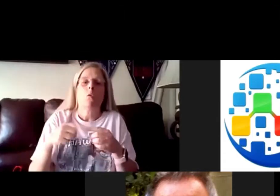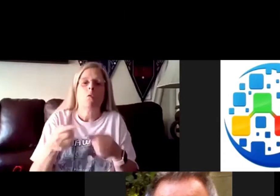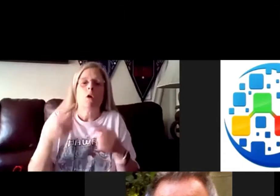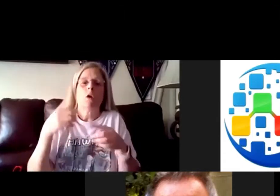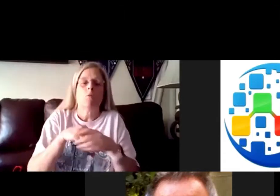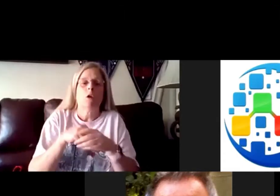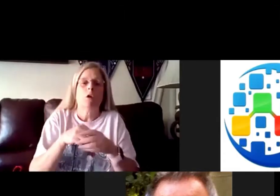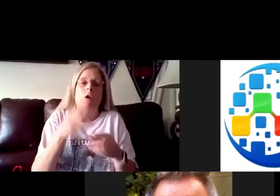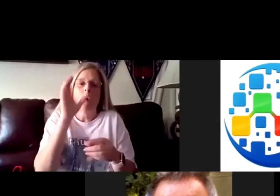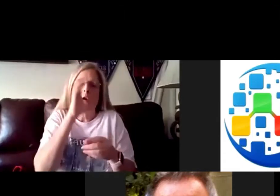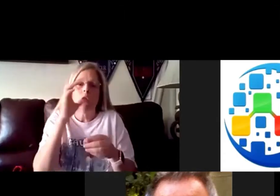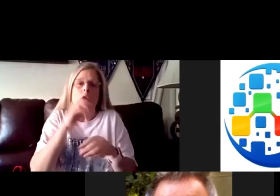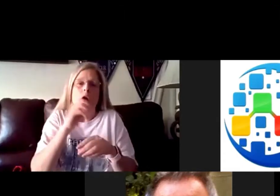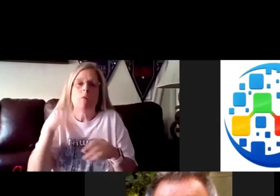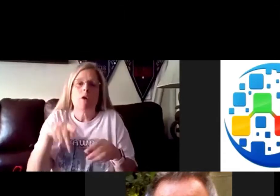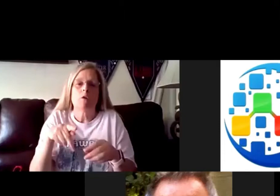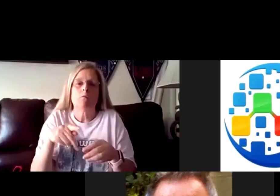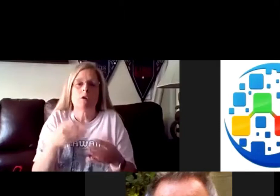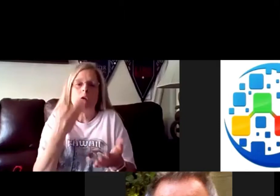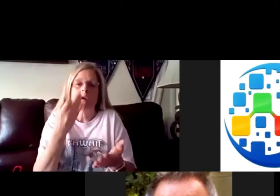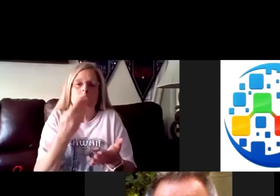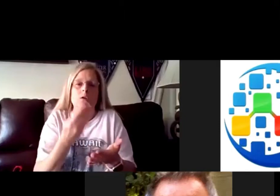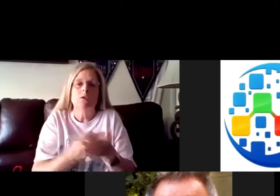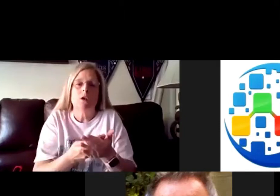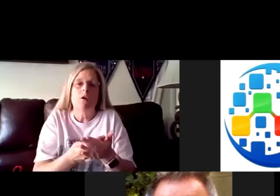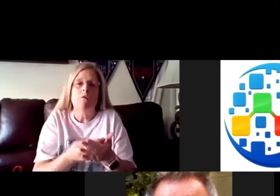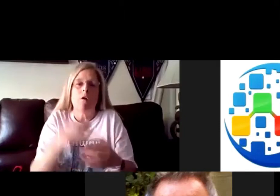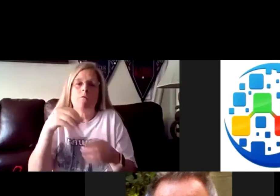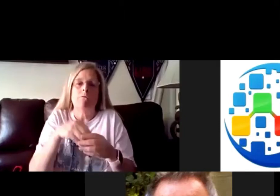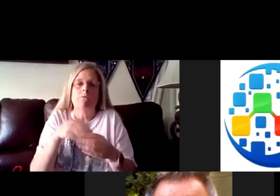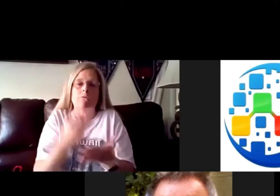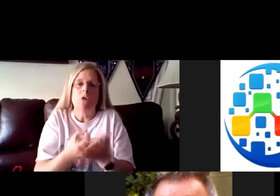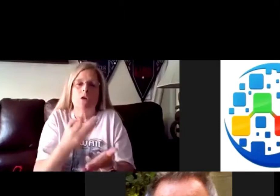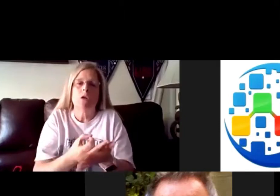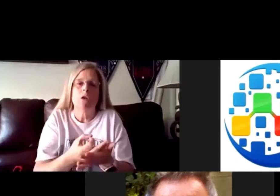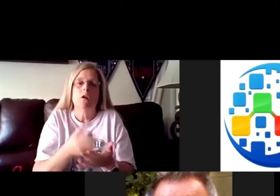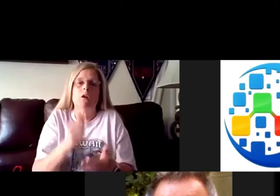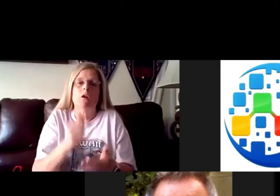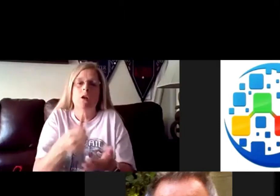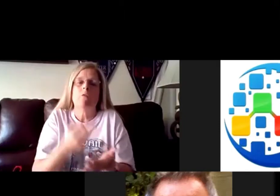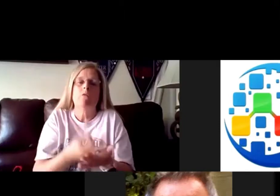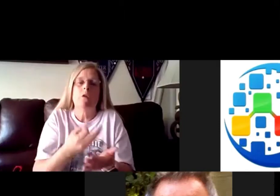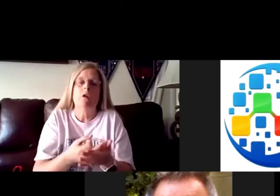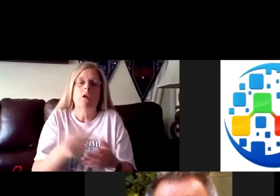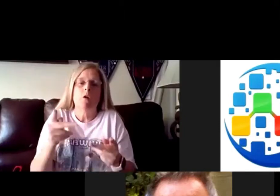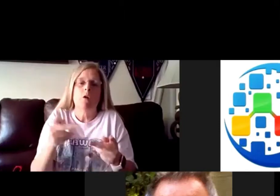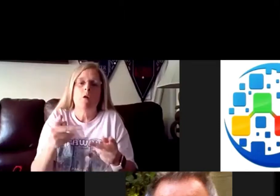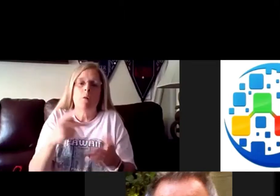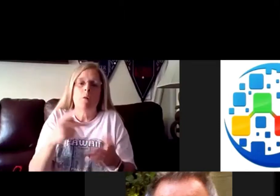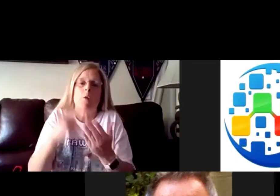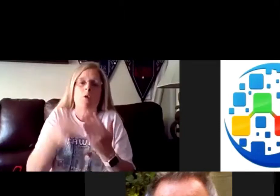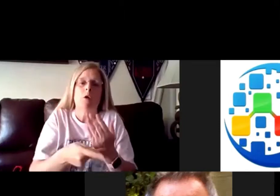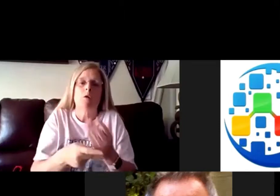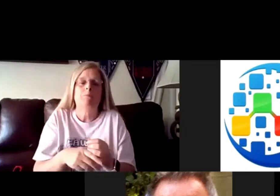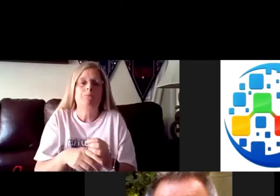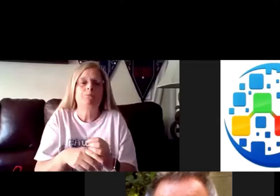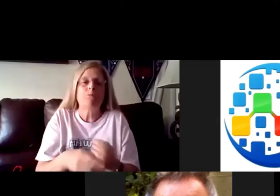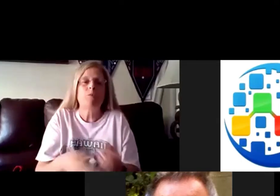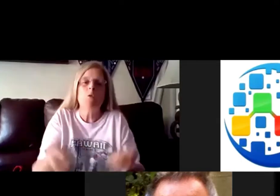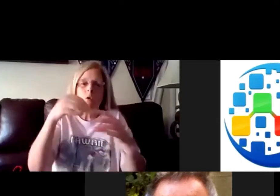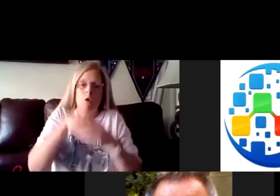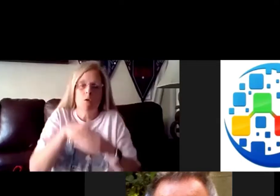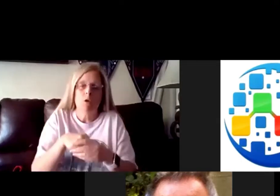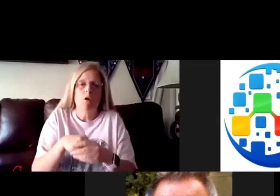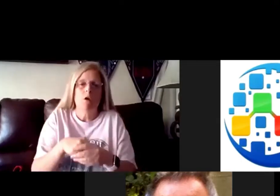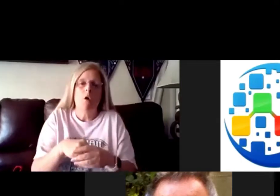business. It is a self-funding program. And I absolutely love this when I heard it from Ash. You will come in, you will go out